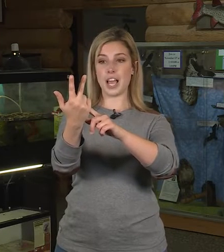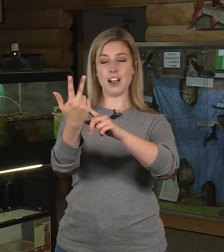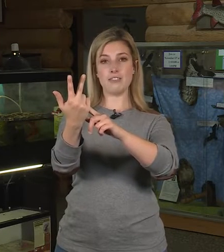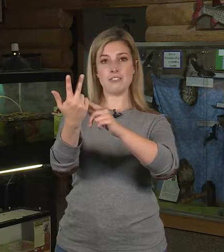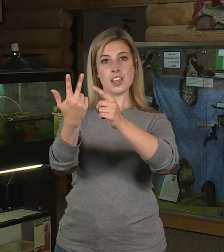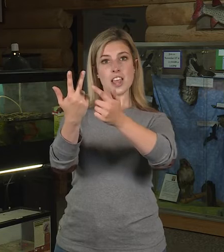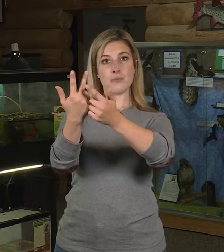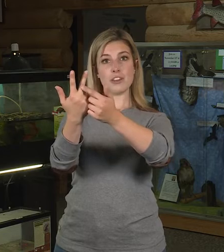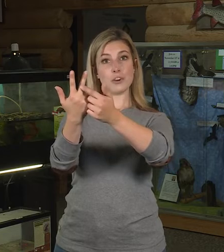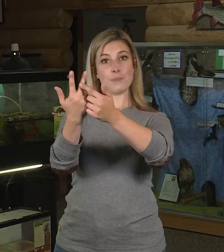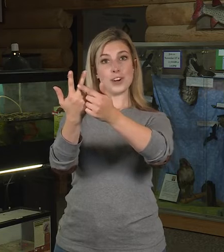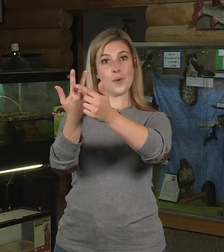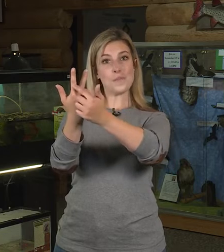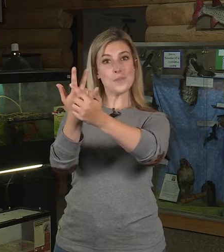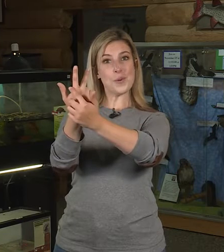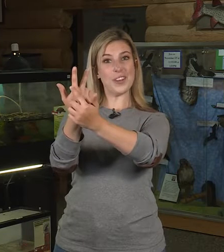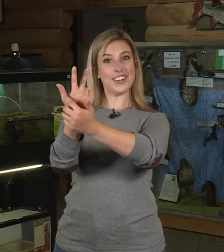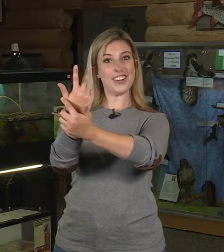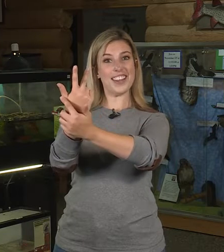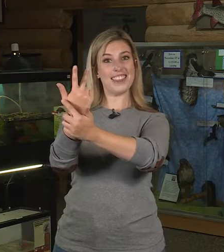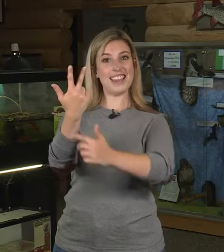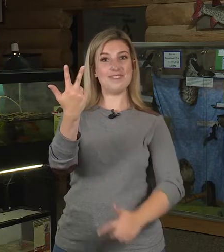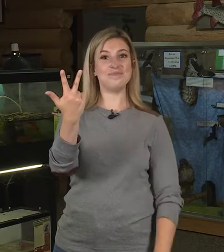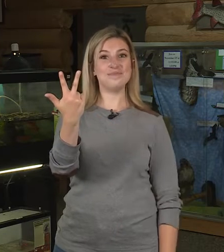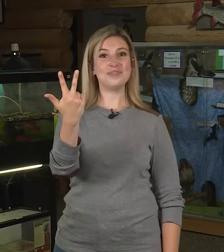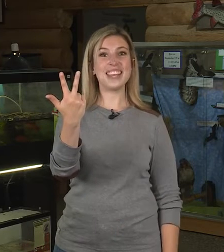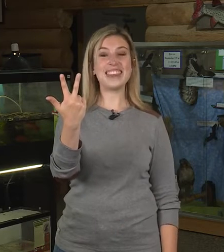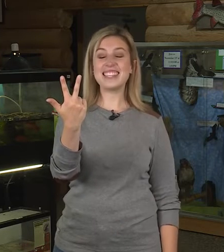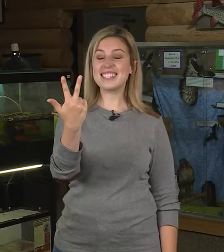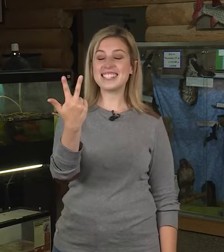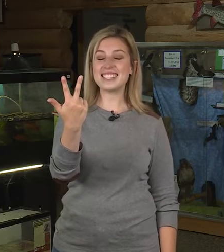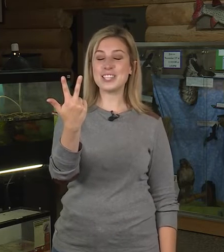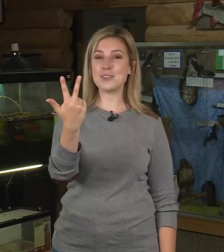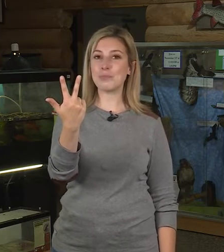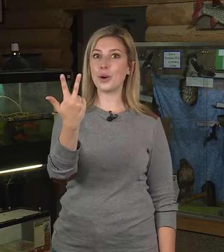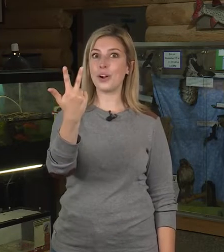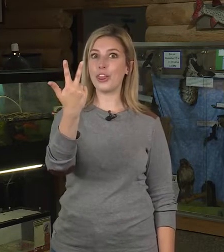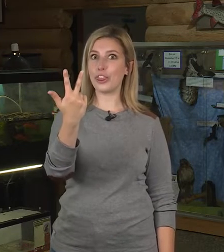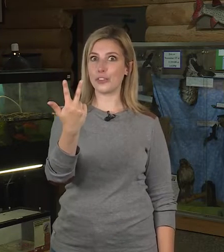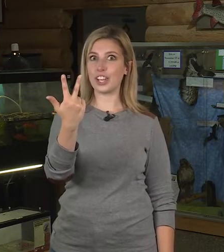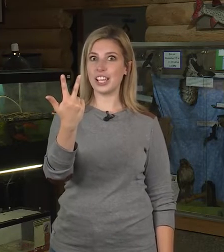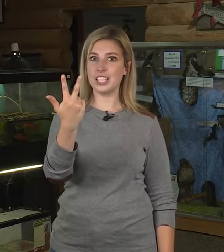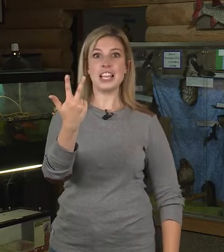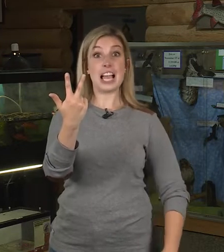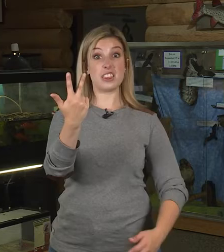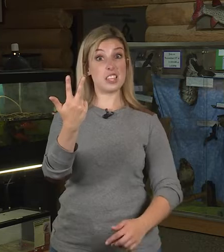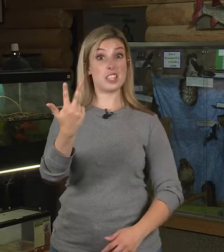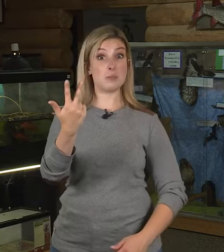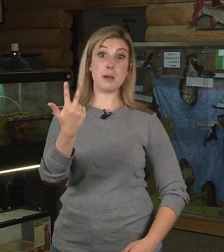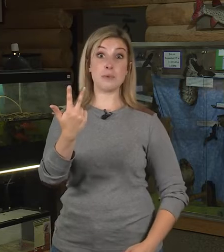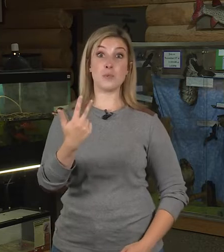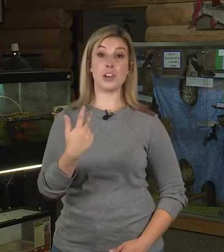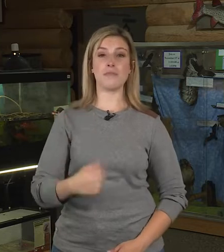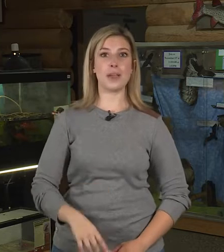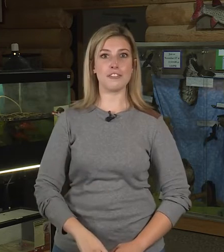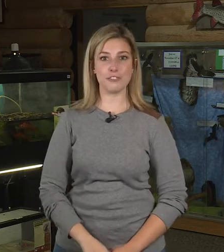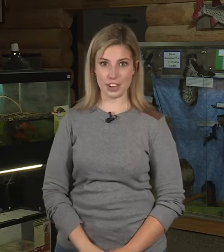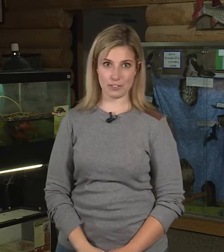down, and we have our middle, pointer, and thumb. And this is the number 3. I think this might be one of my